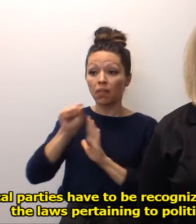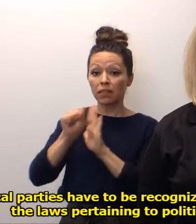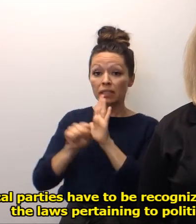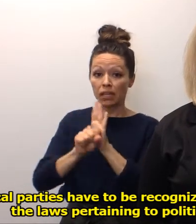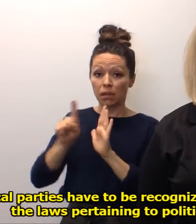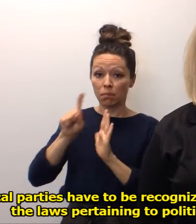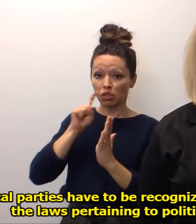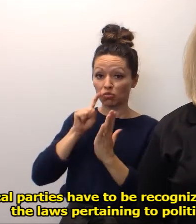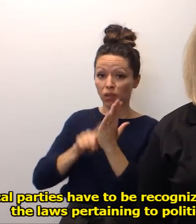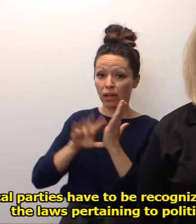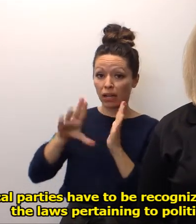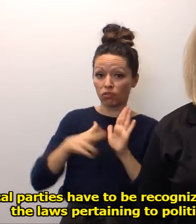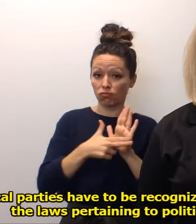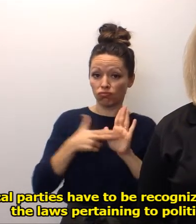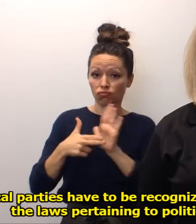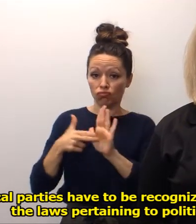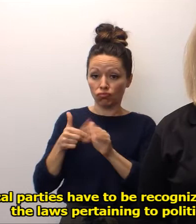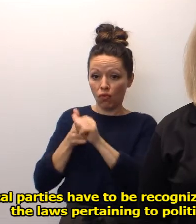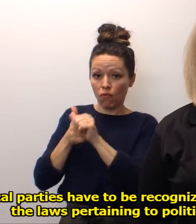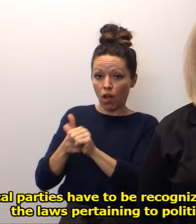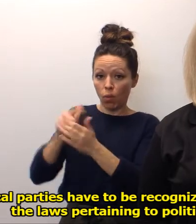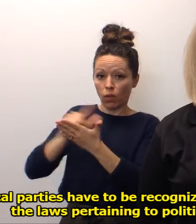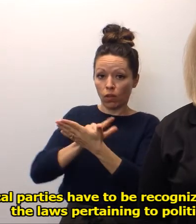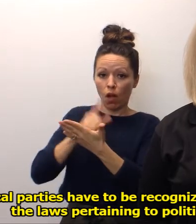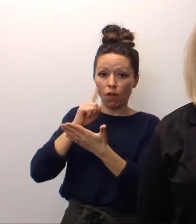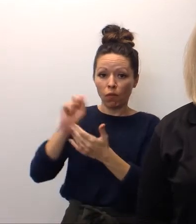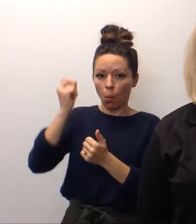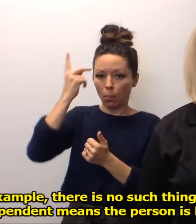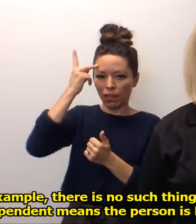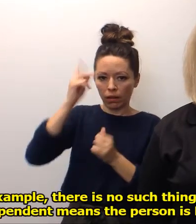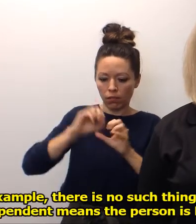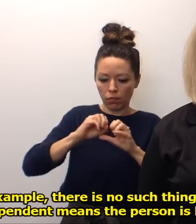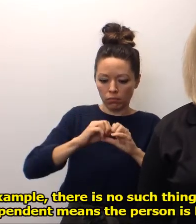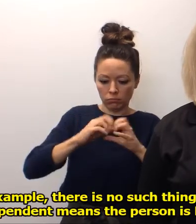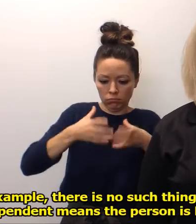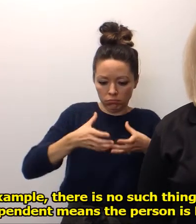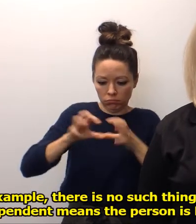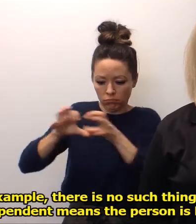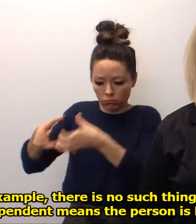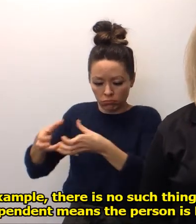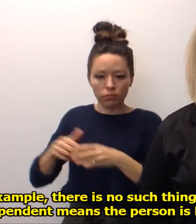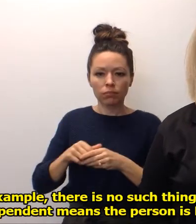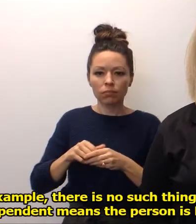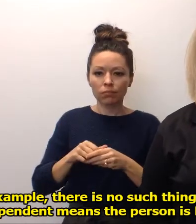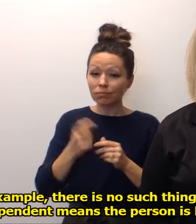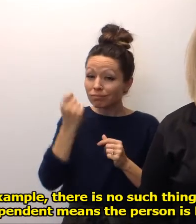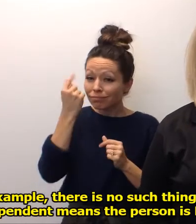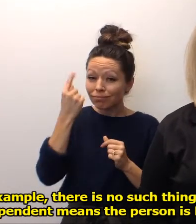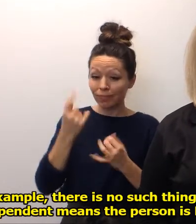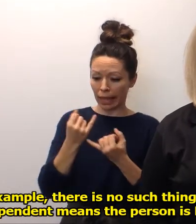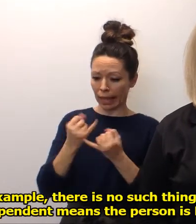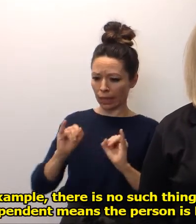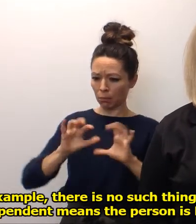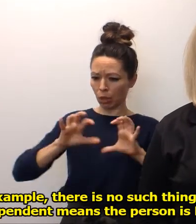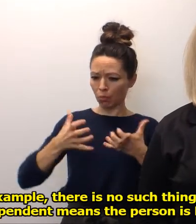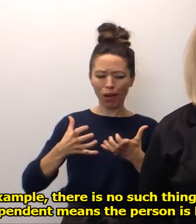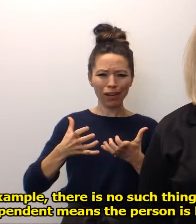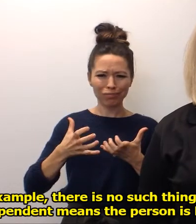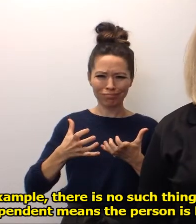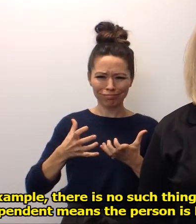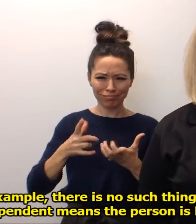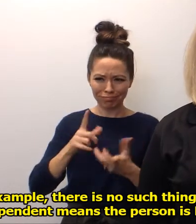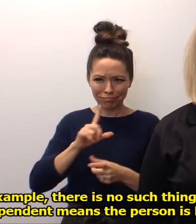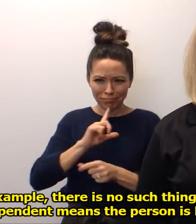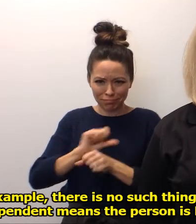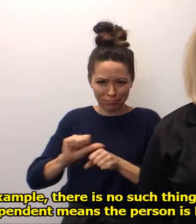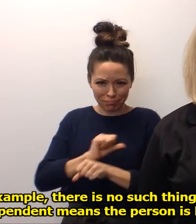the laws pertaining to political party creation. For example, there's no such thing as an independent party.